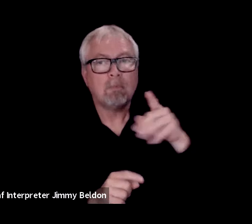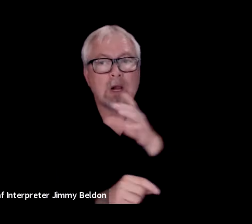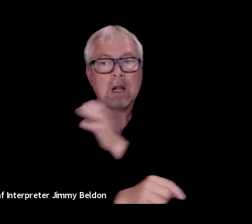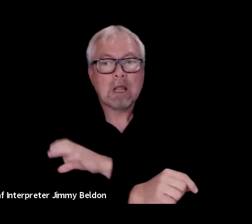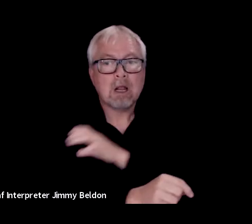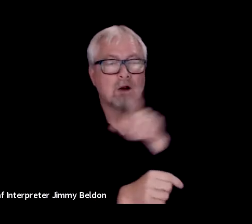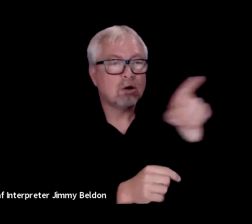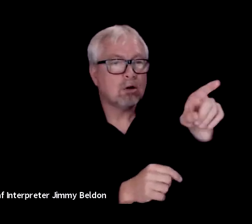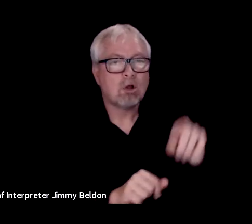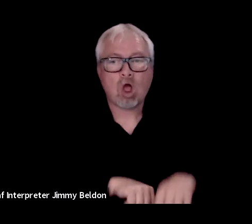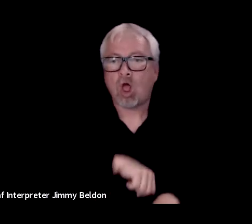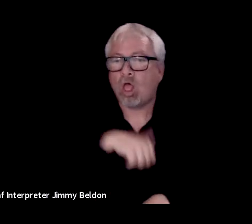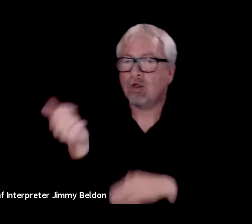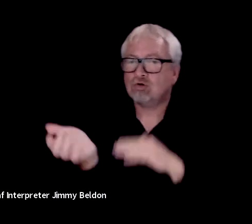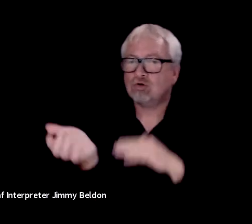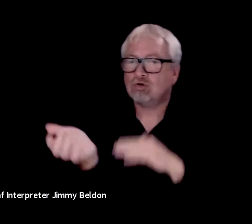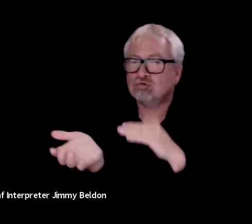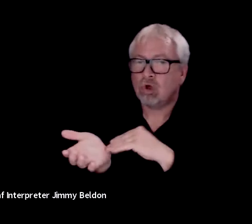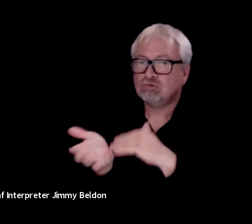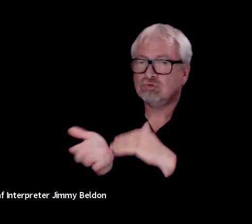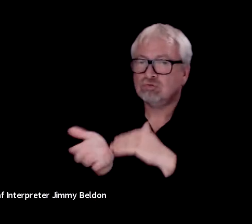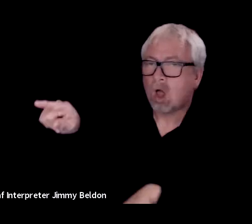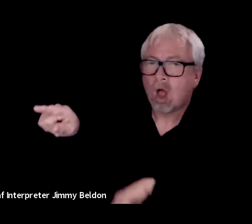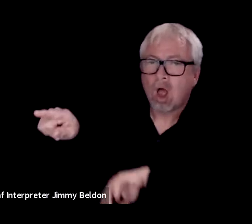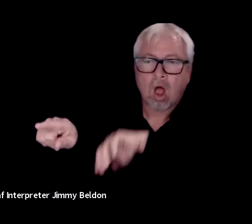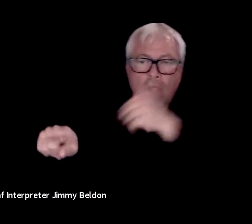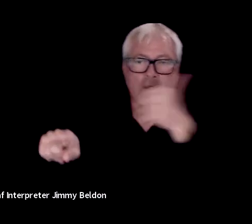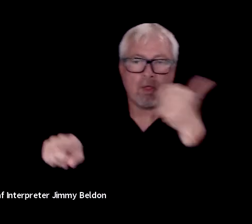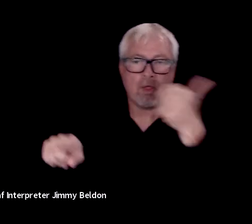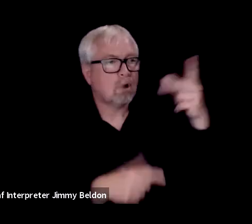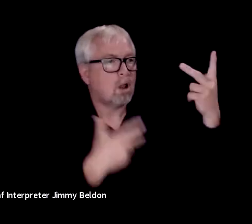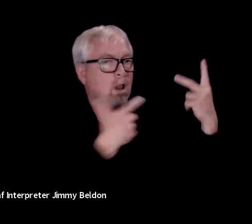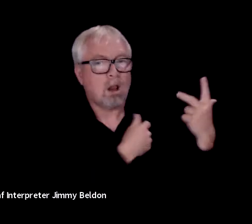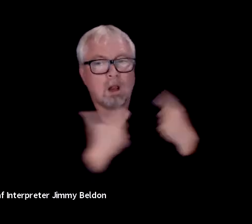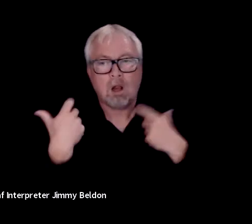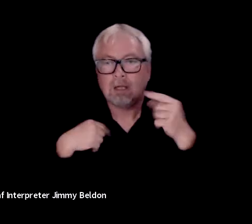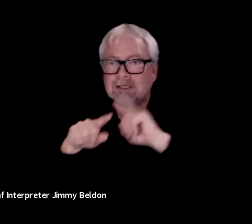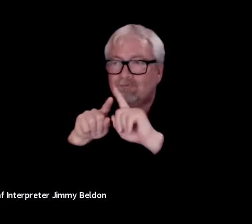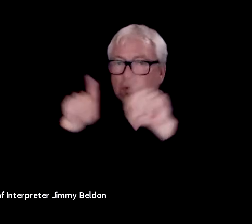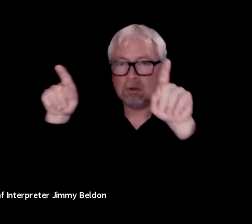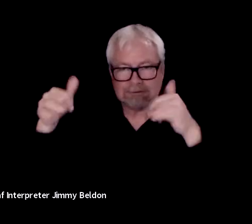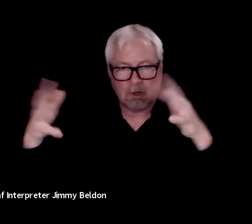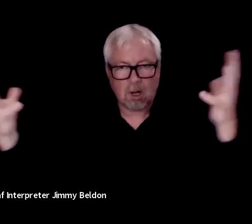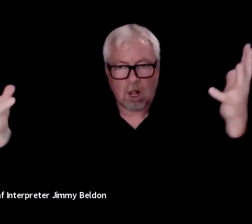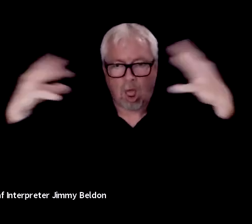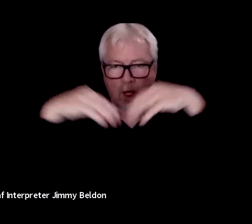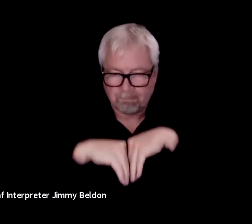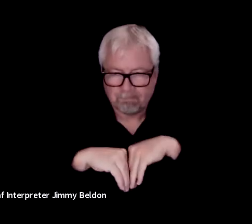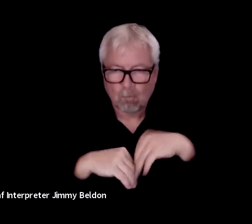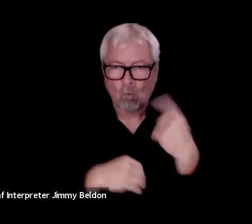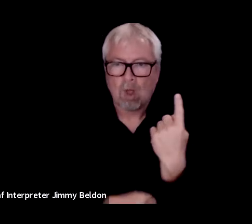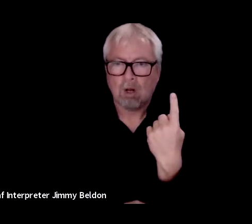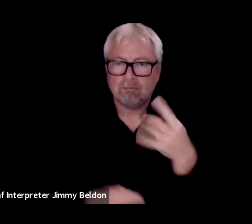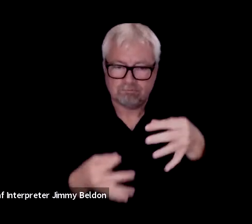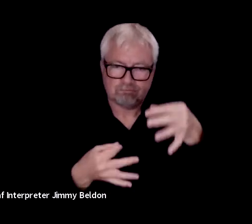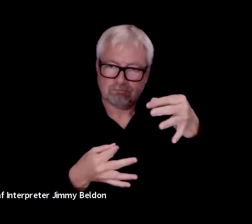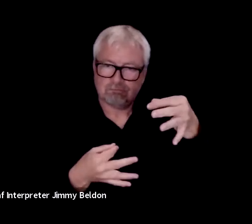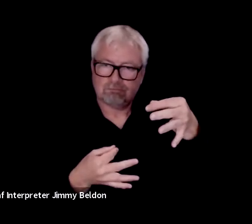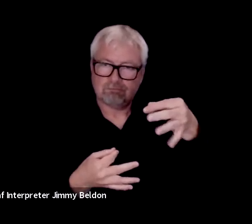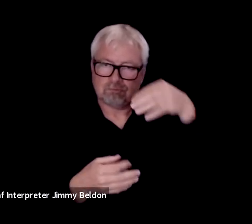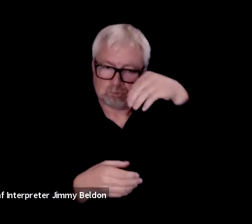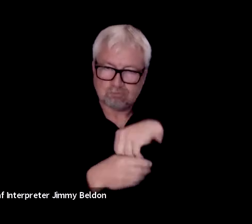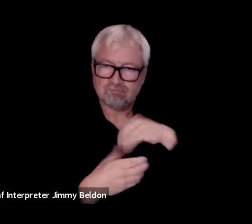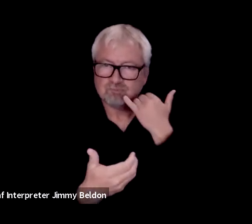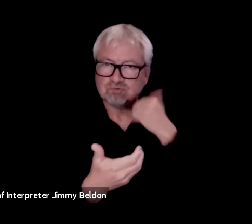has a record in MIC can use the Docket app to access their record, which would include their COVID-19